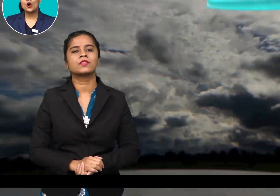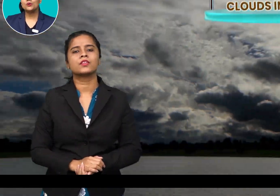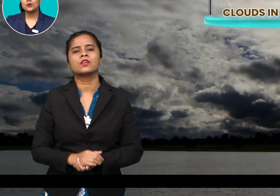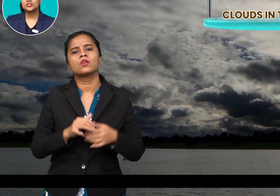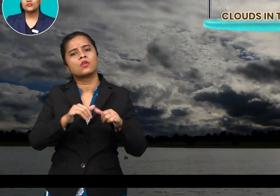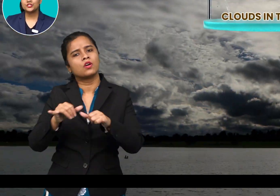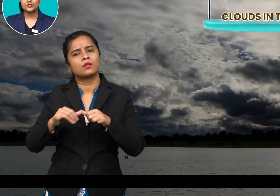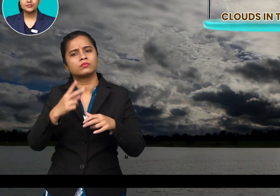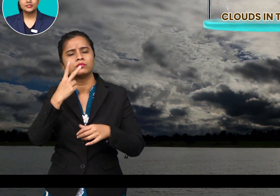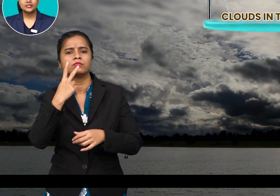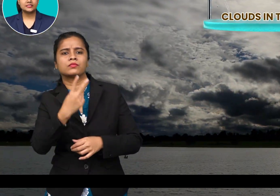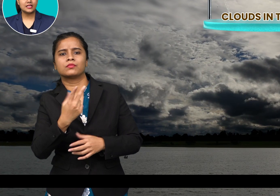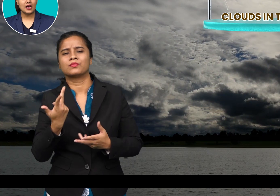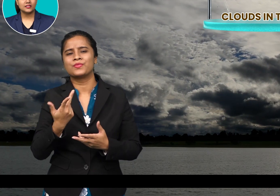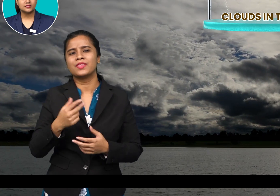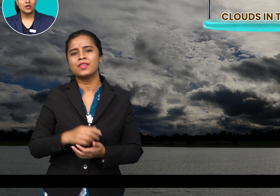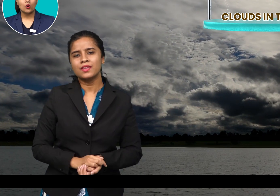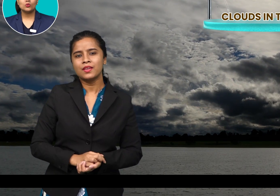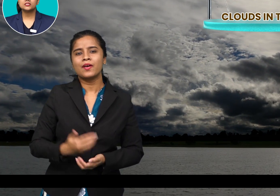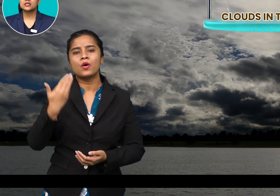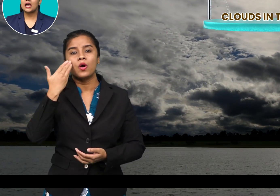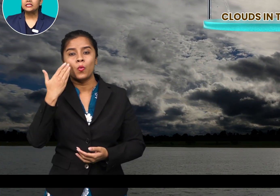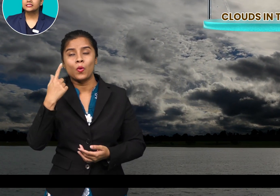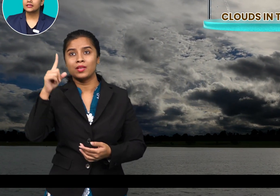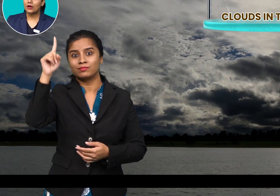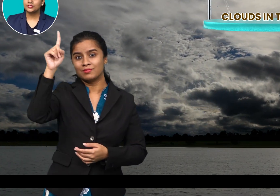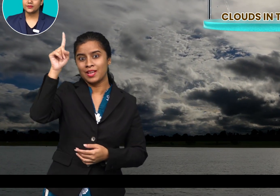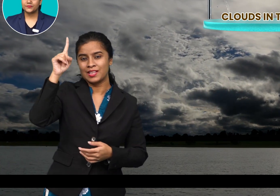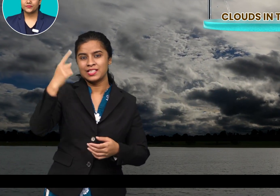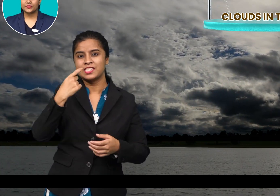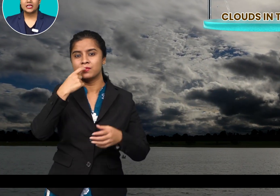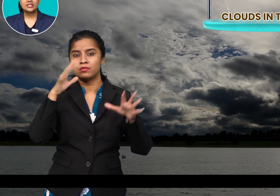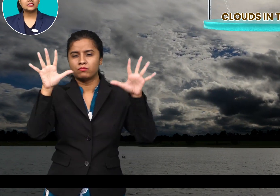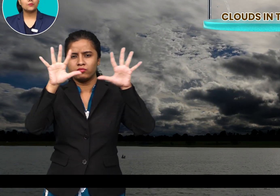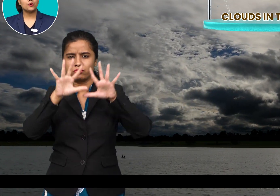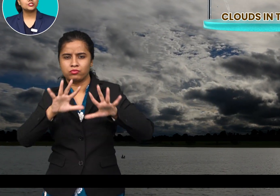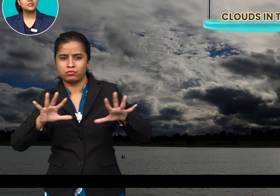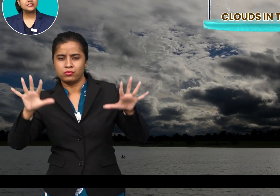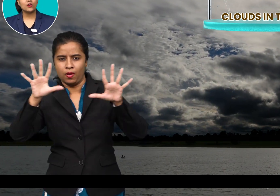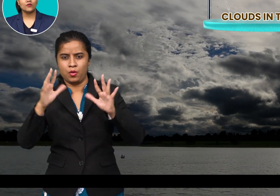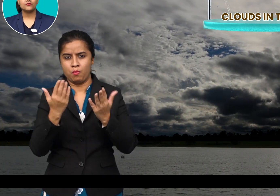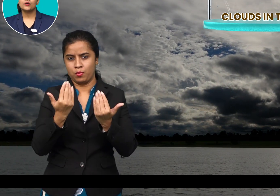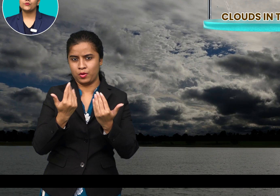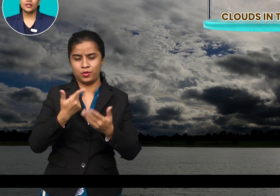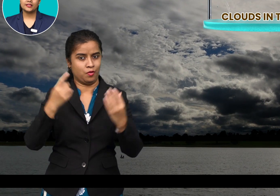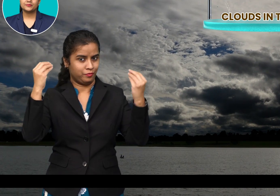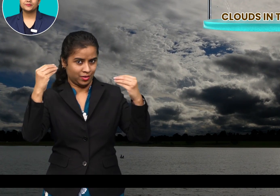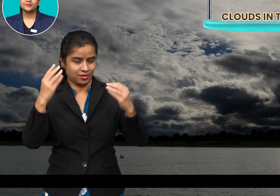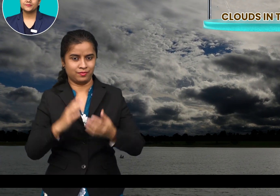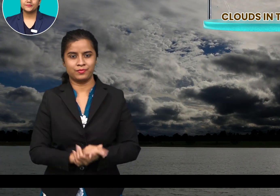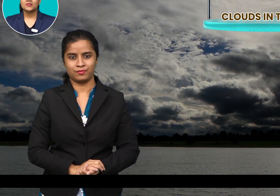A common observation is that when the sky is cloudy, there is the possibility of